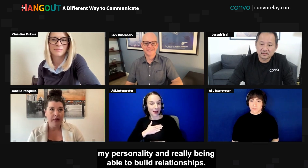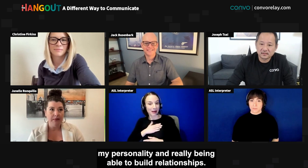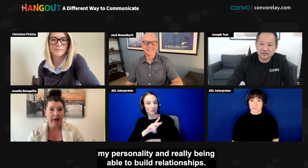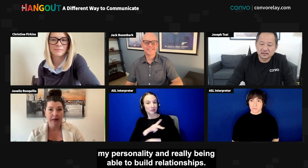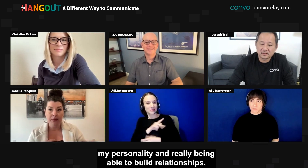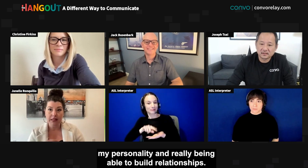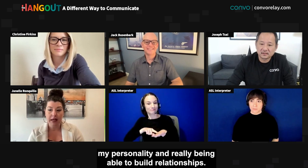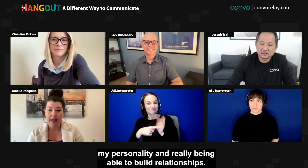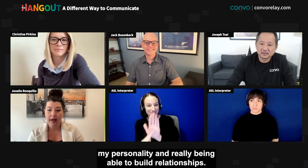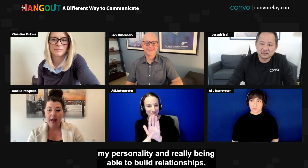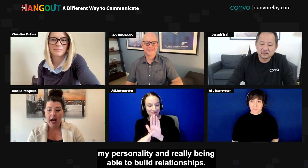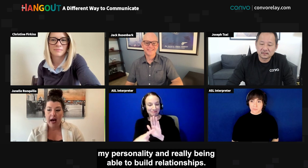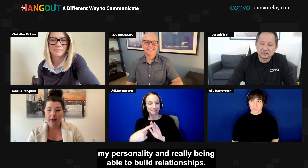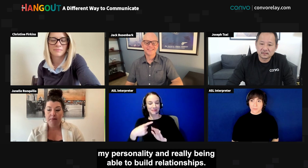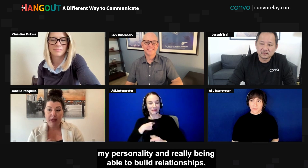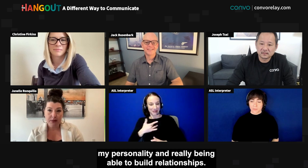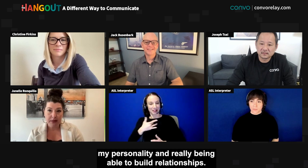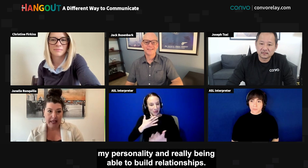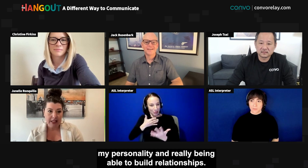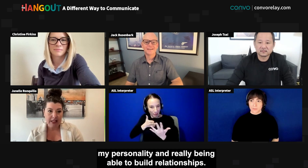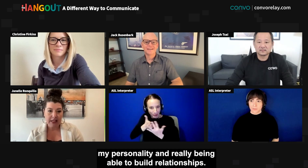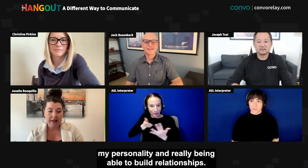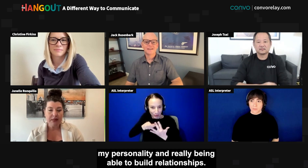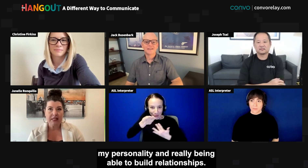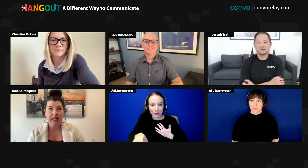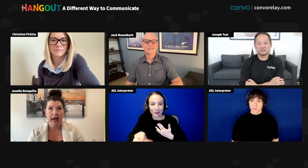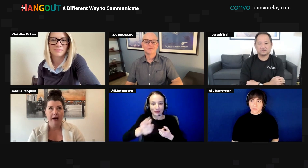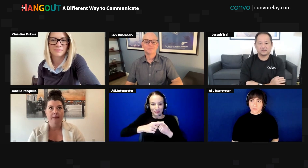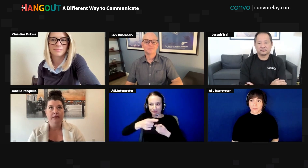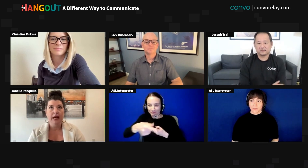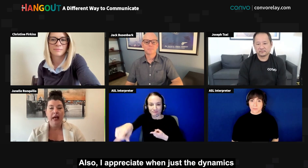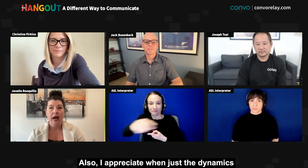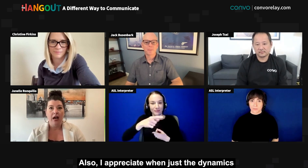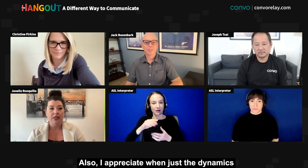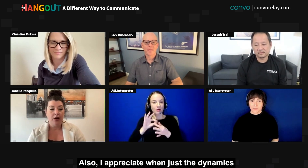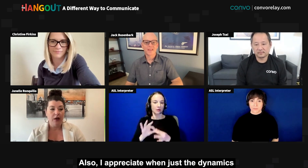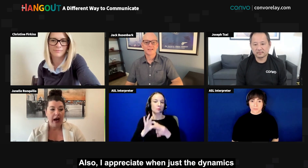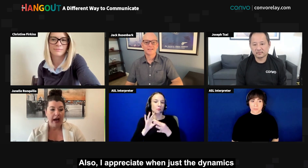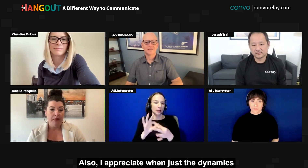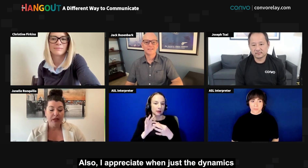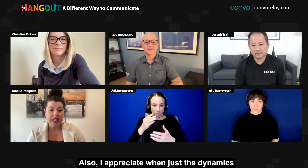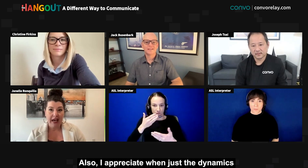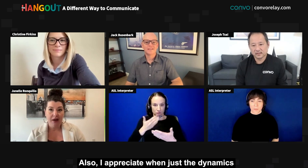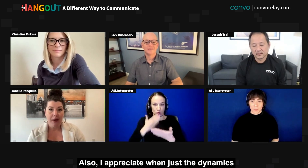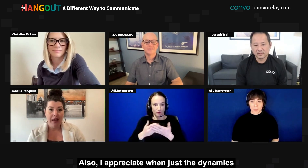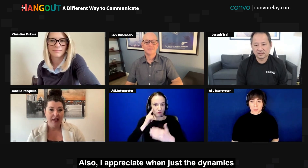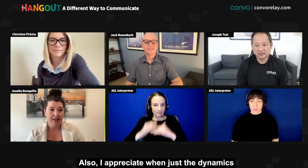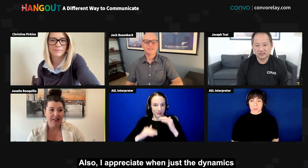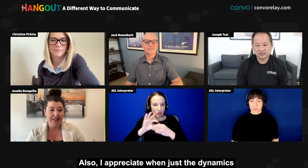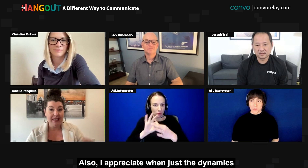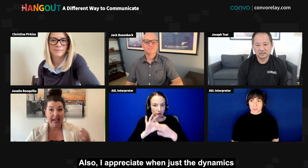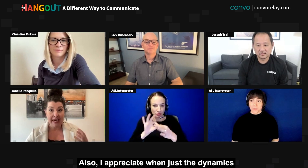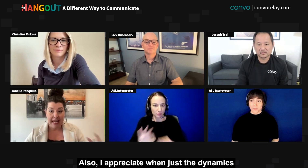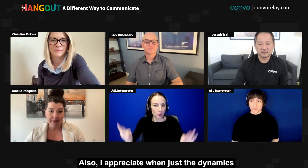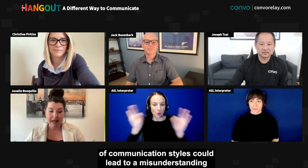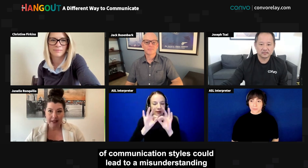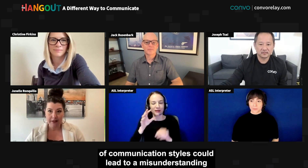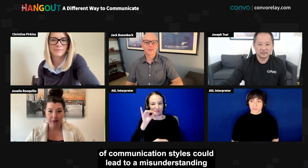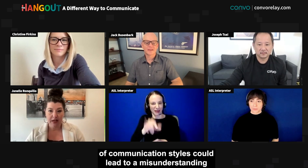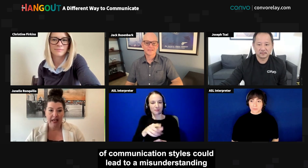being able to build relationships. Also, I appreciate when just the dynamics of